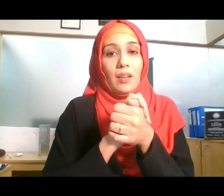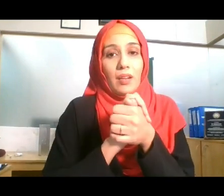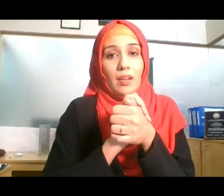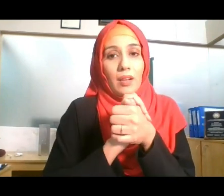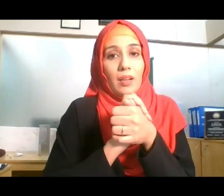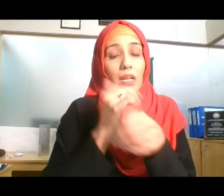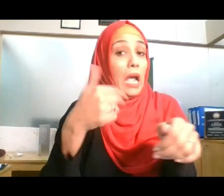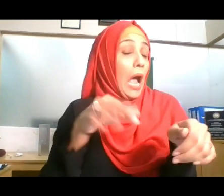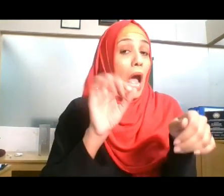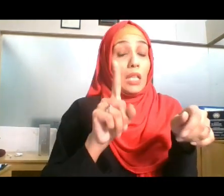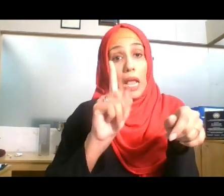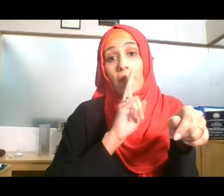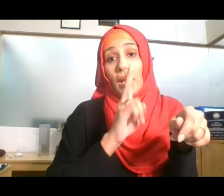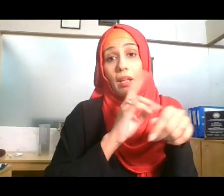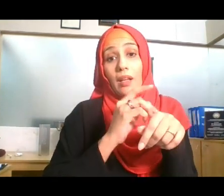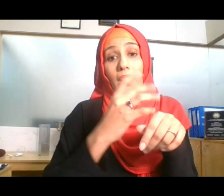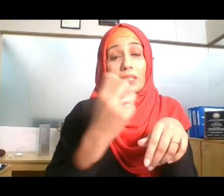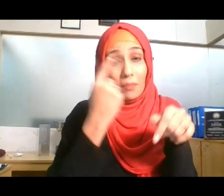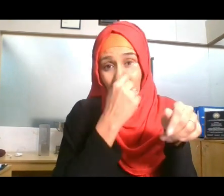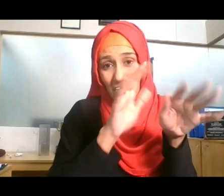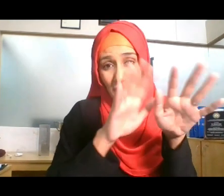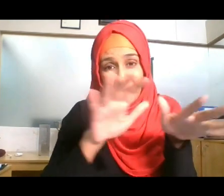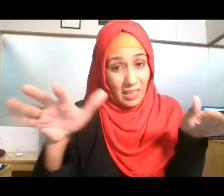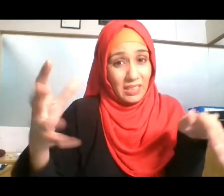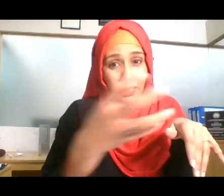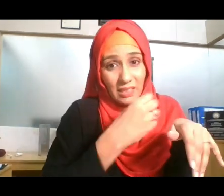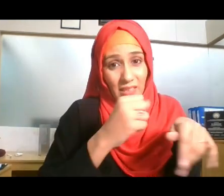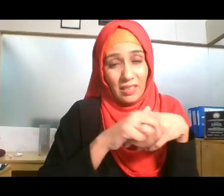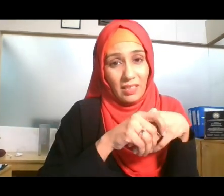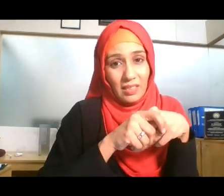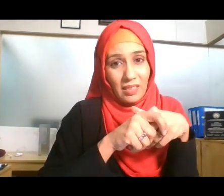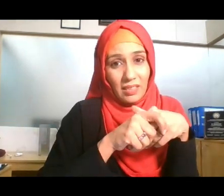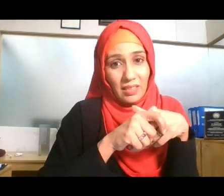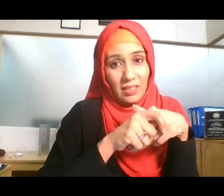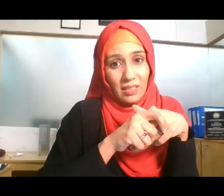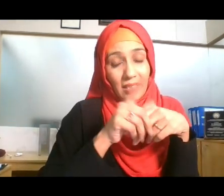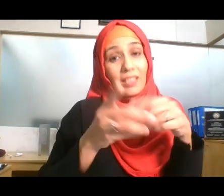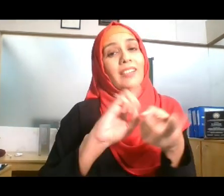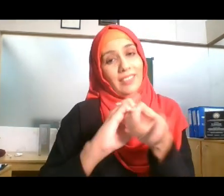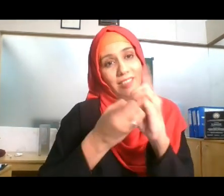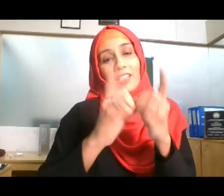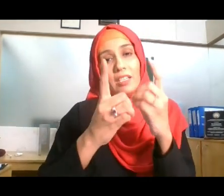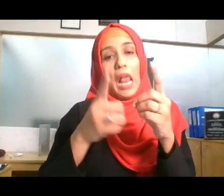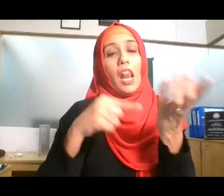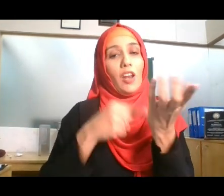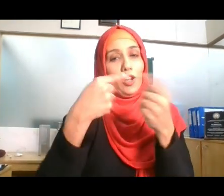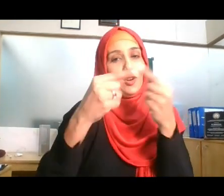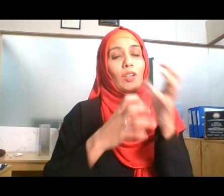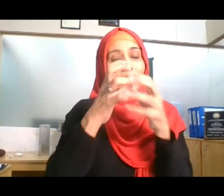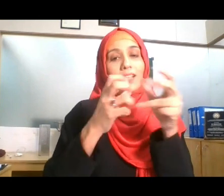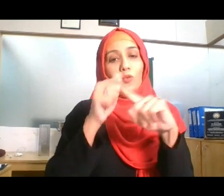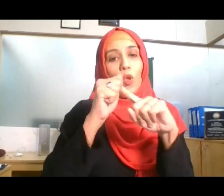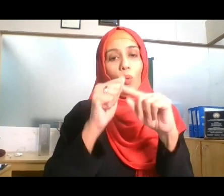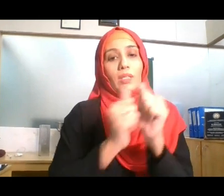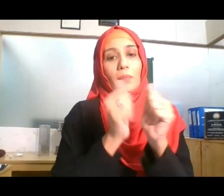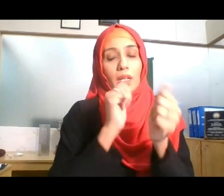particularly because people with visual impairment use screen readers to access digital technologies. So far,